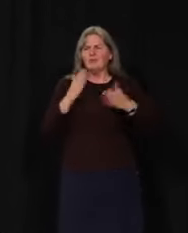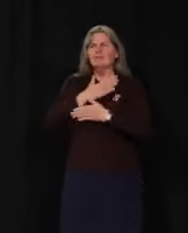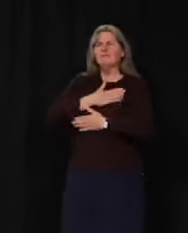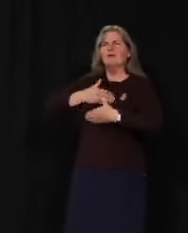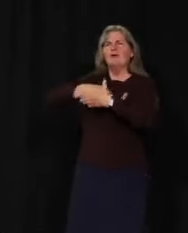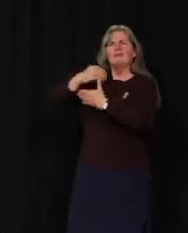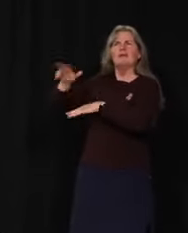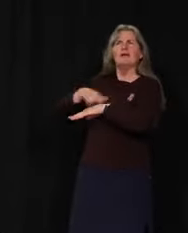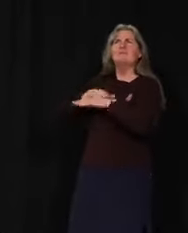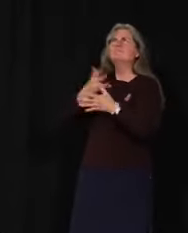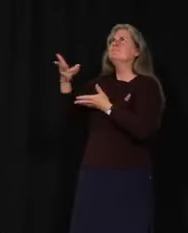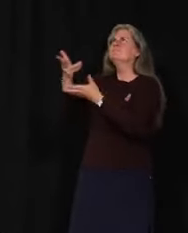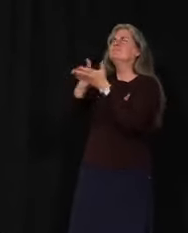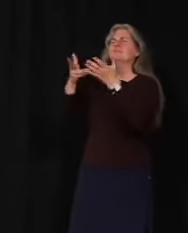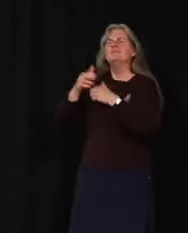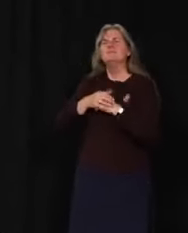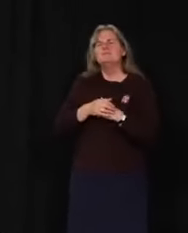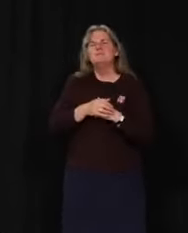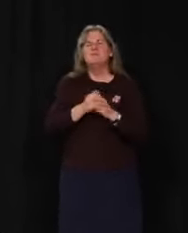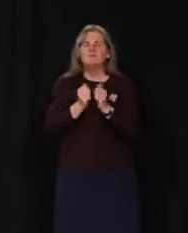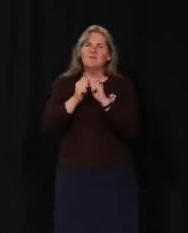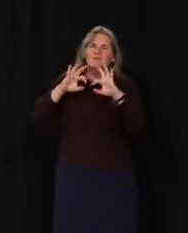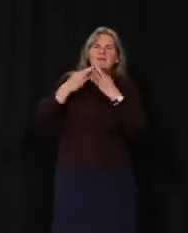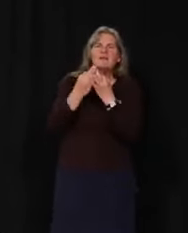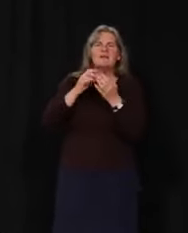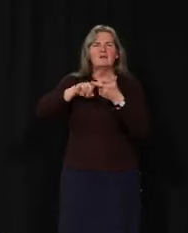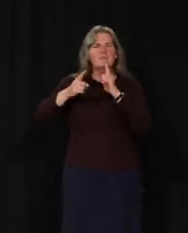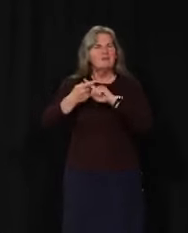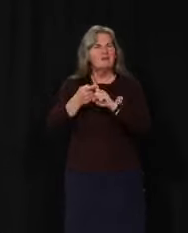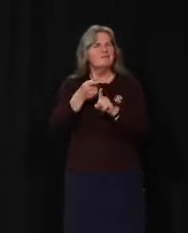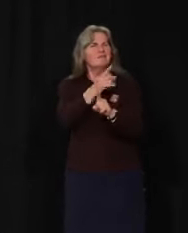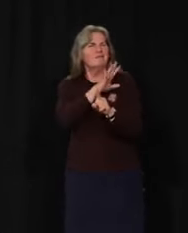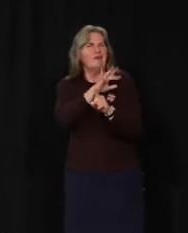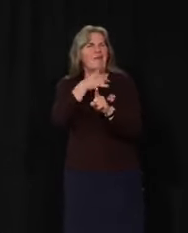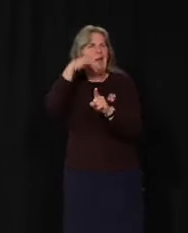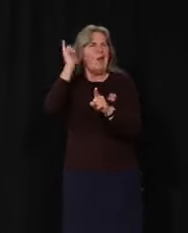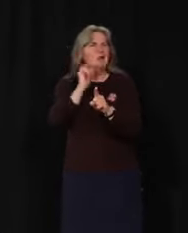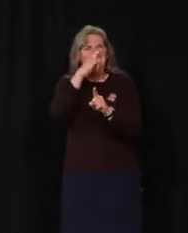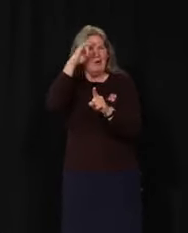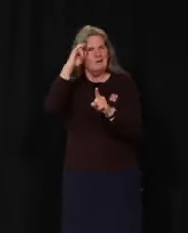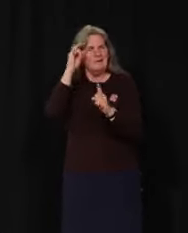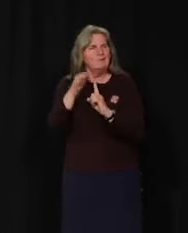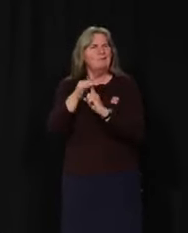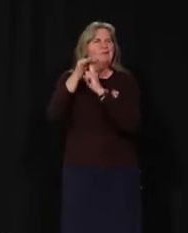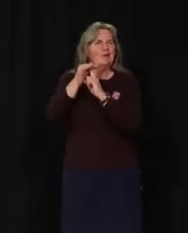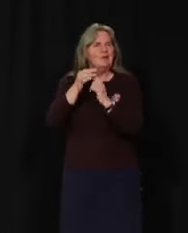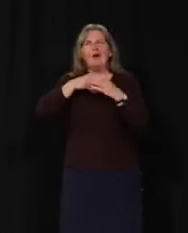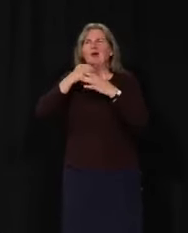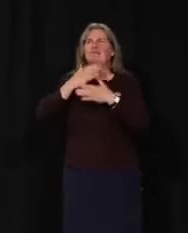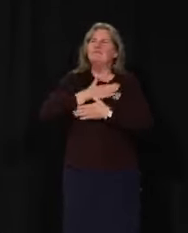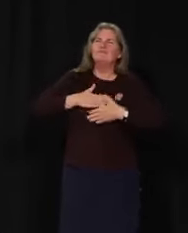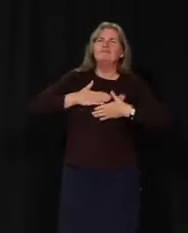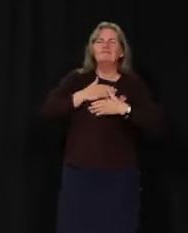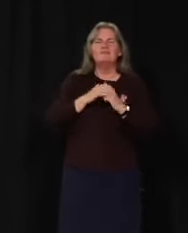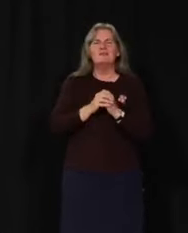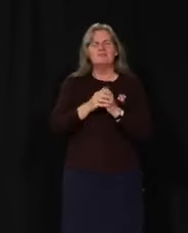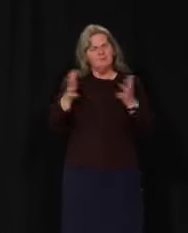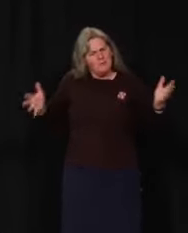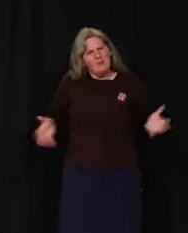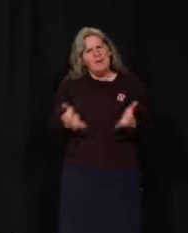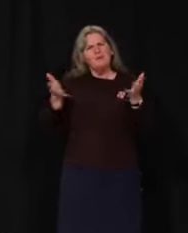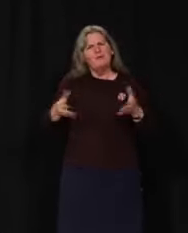as well. Doing it with family and friends is part of what makes Yukon summers so special. I encourage everyone to